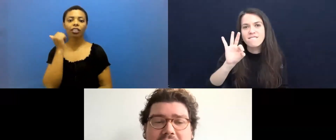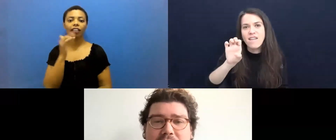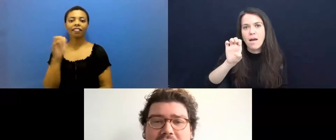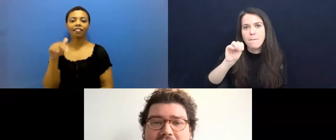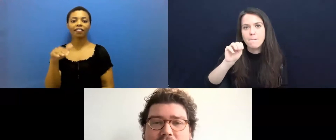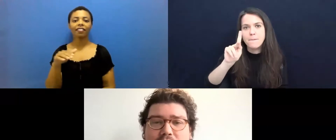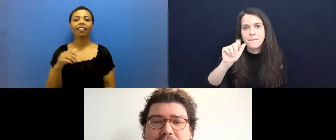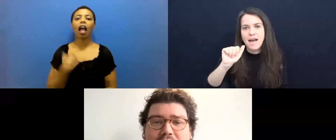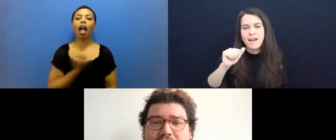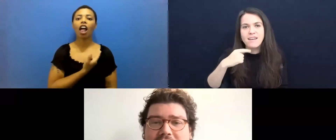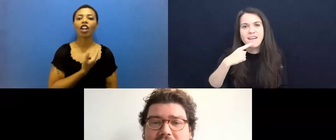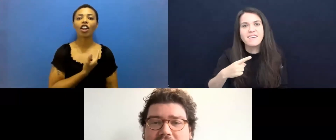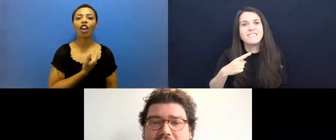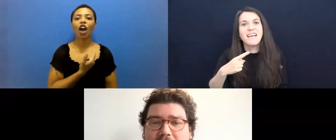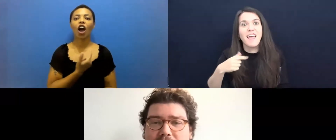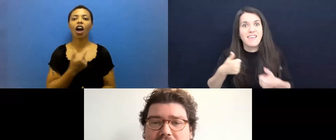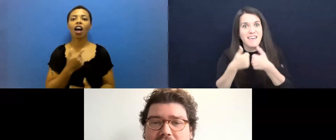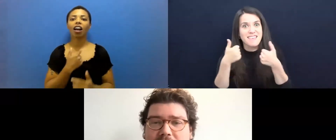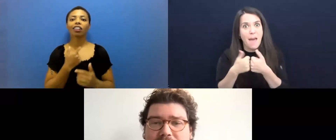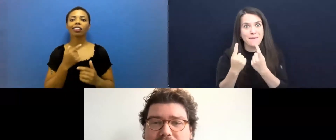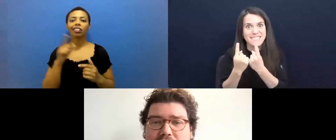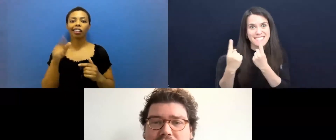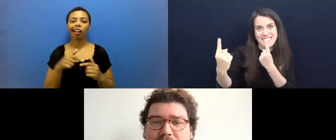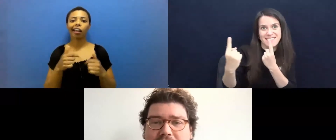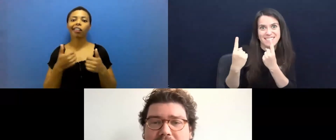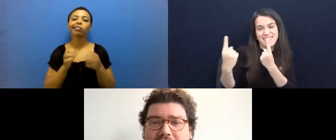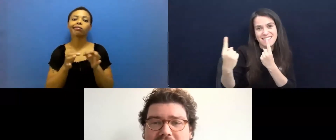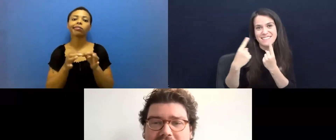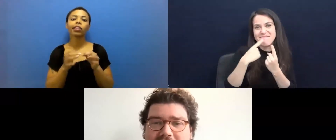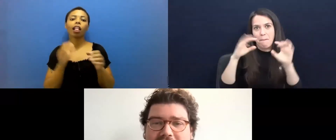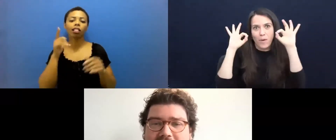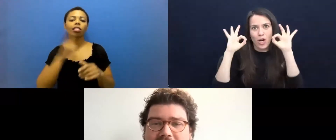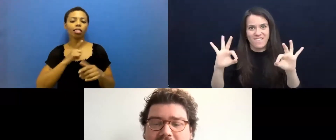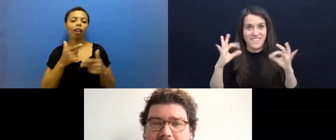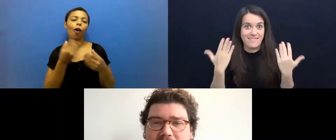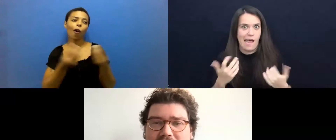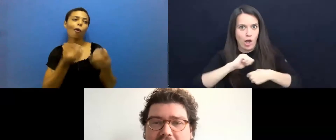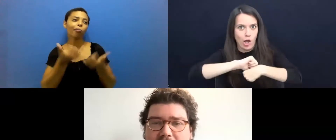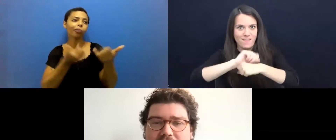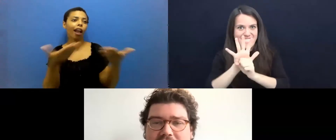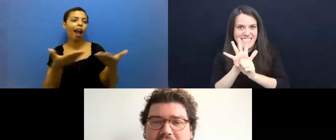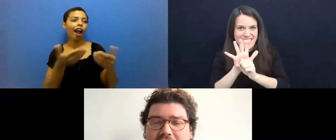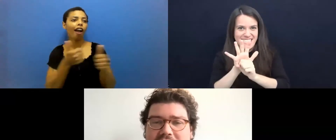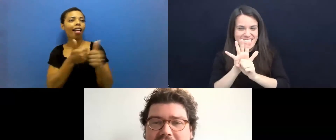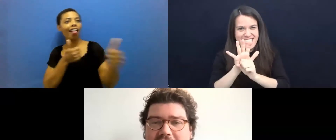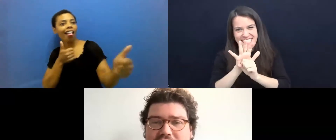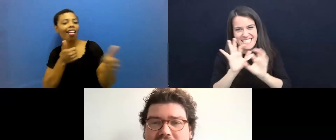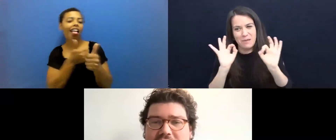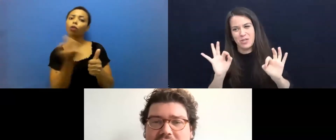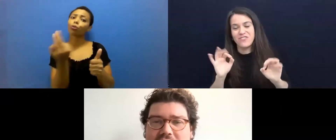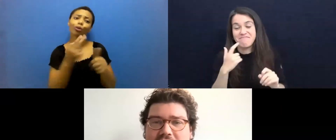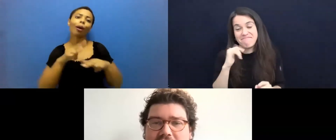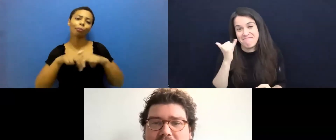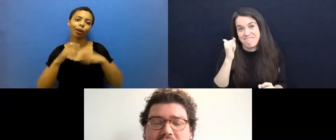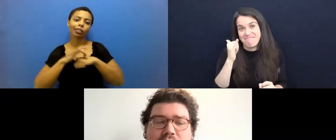Distance game was perfectly named for the pandemic time. Yes,